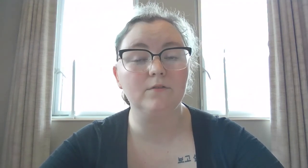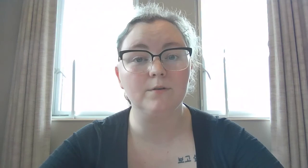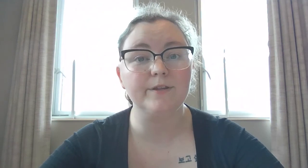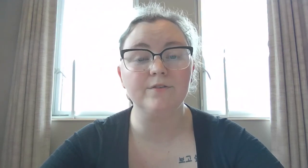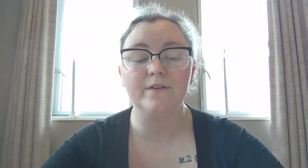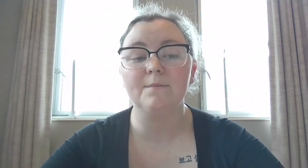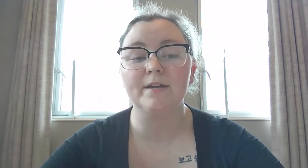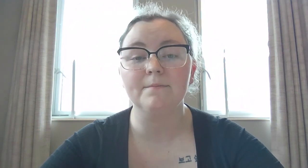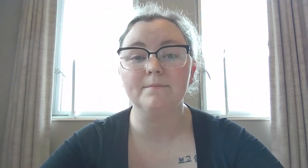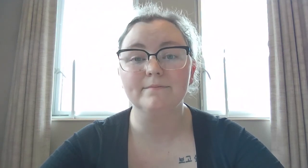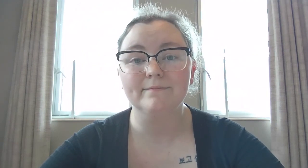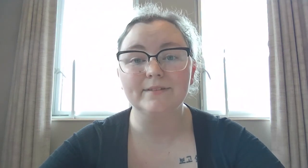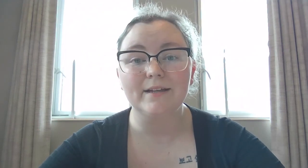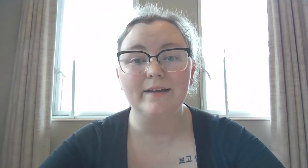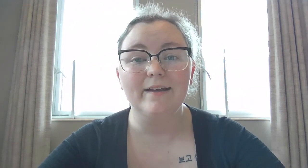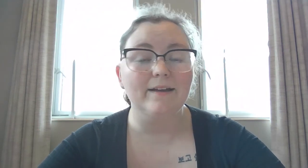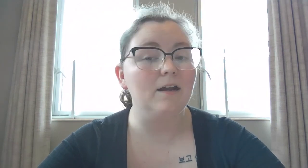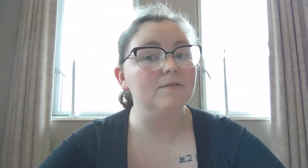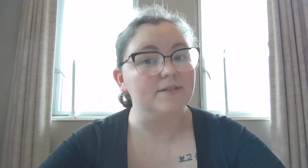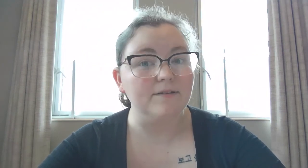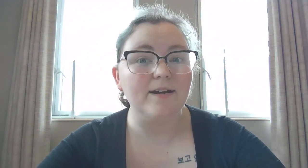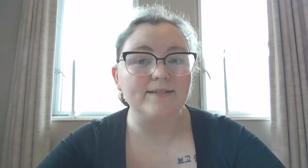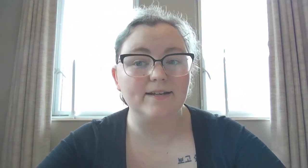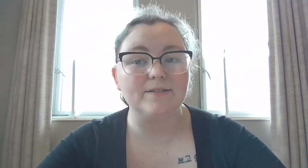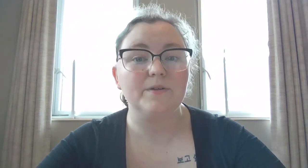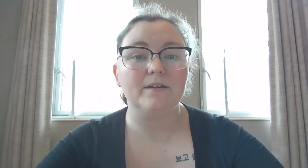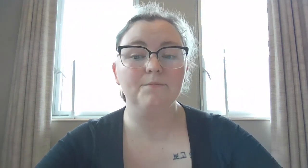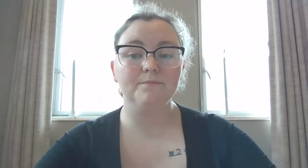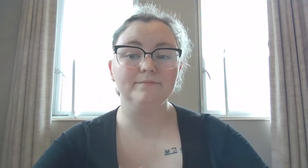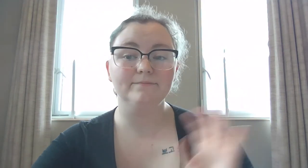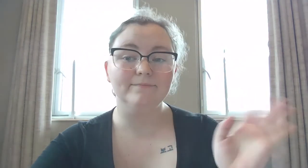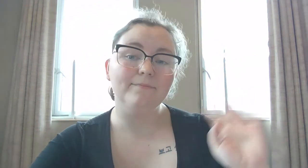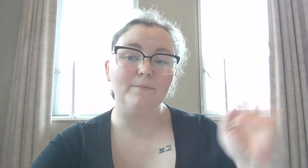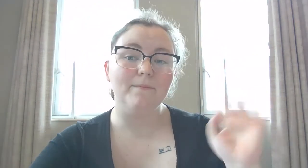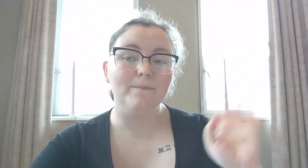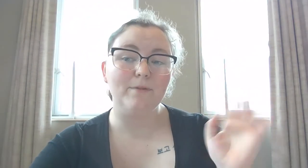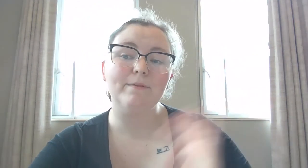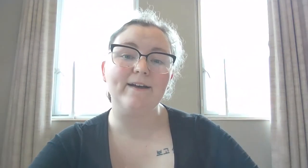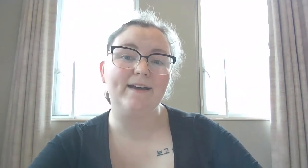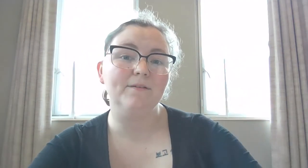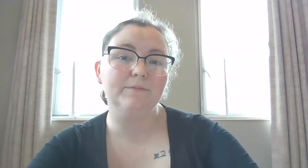or with your family. And I will see you guys next week. Bye-bye.